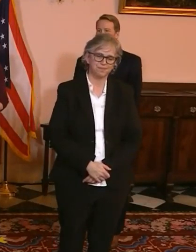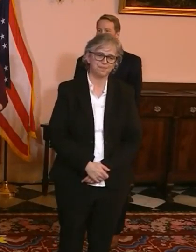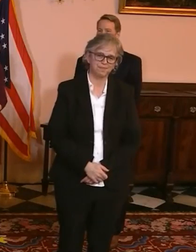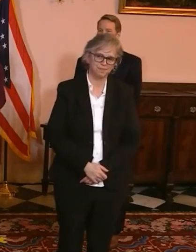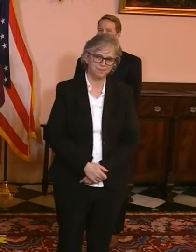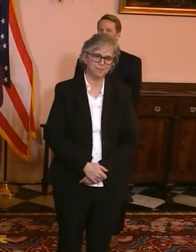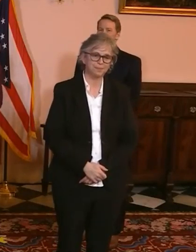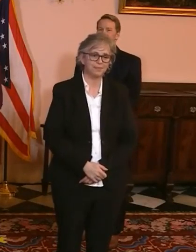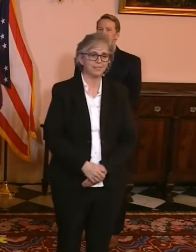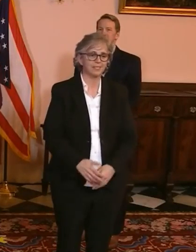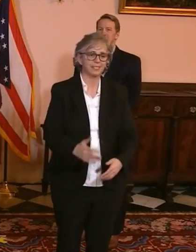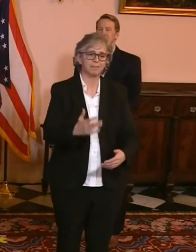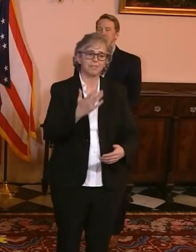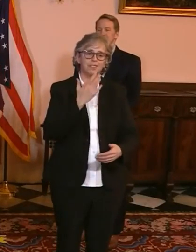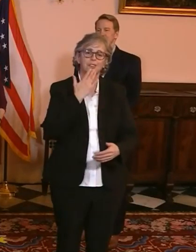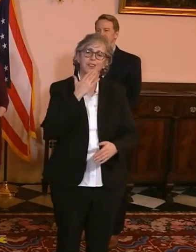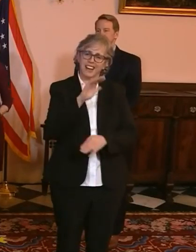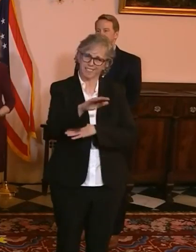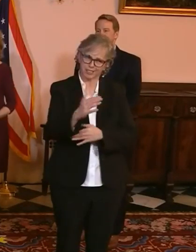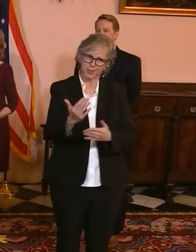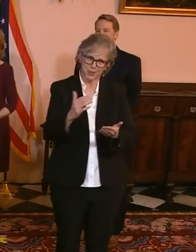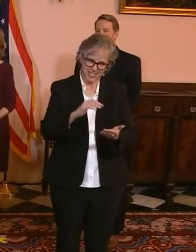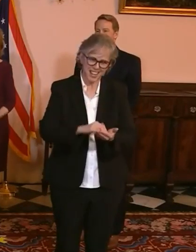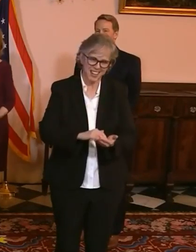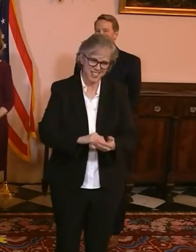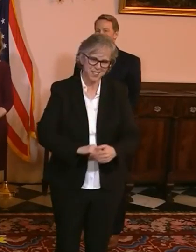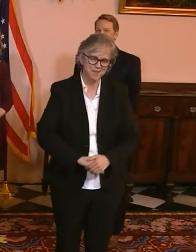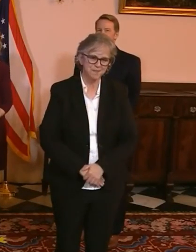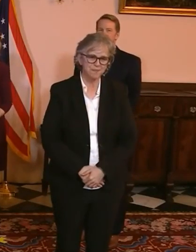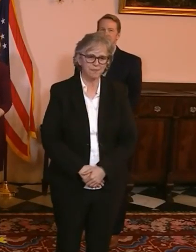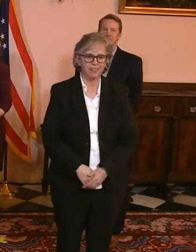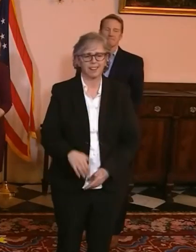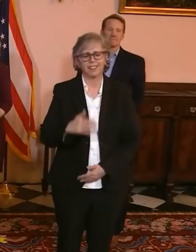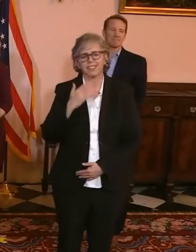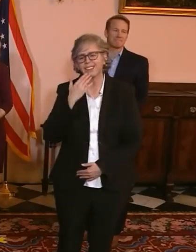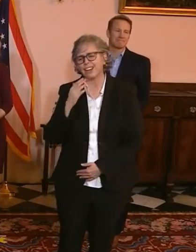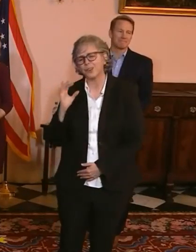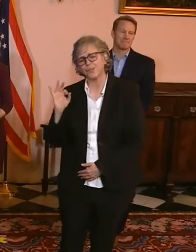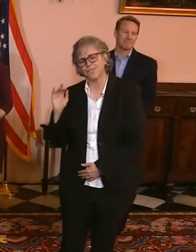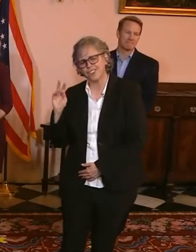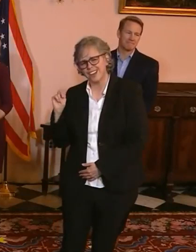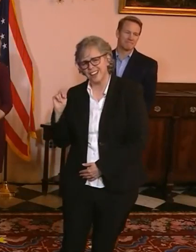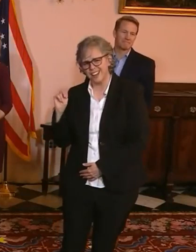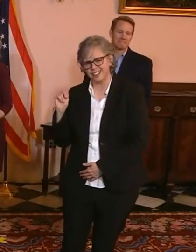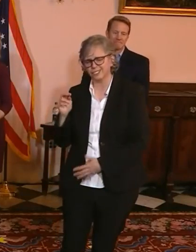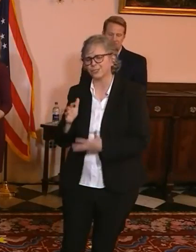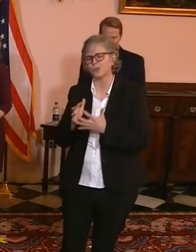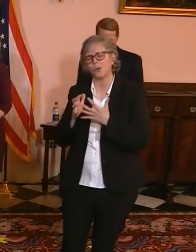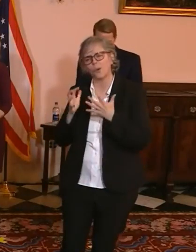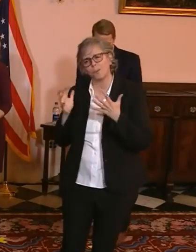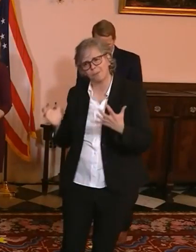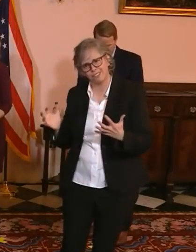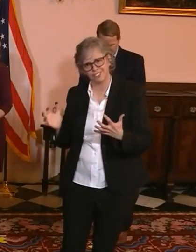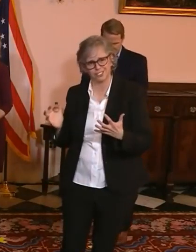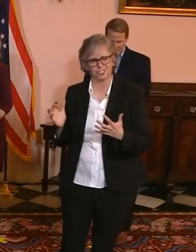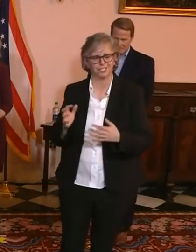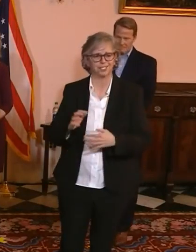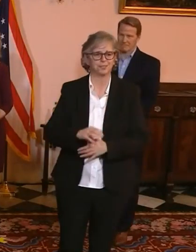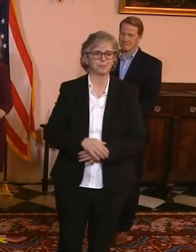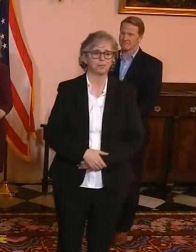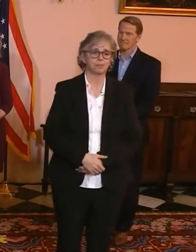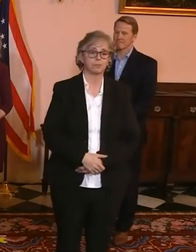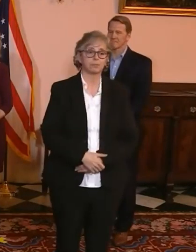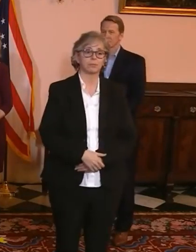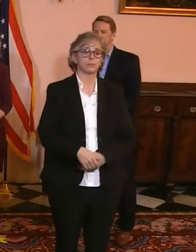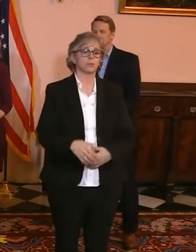Well, good afternoon again, everyone. Thanks, Fran, very much. I want to talk at first today